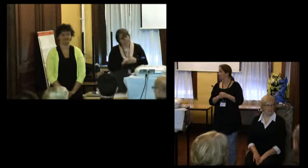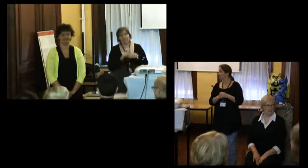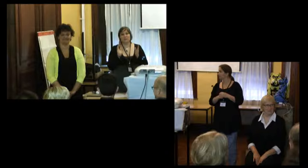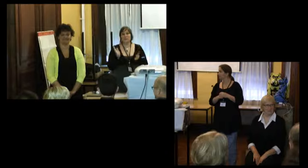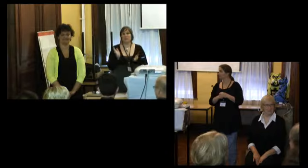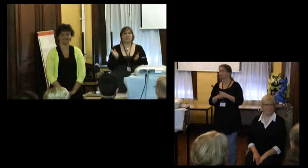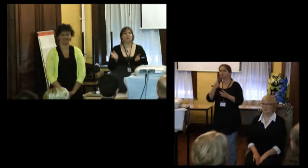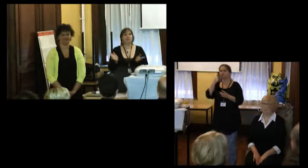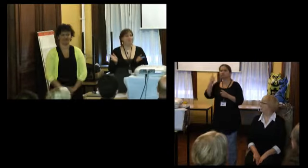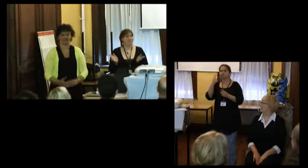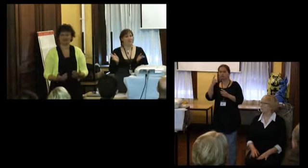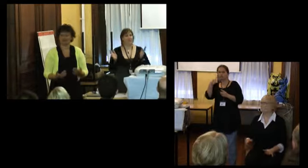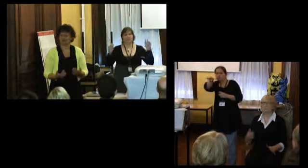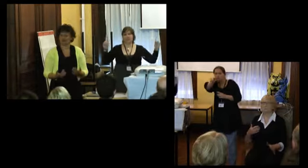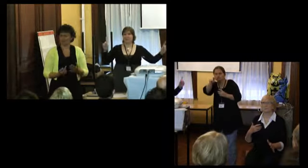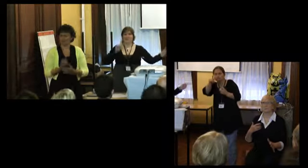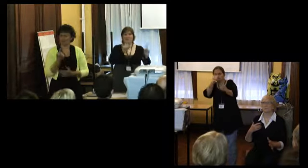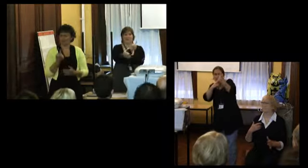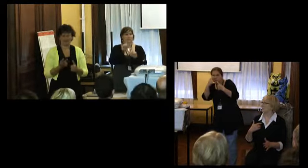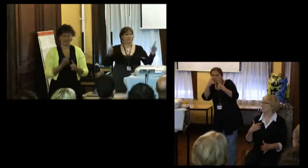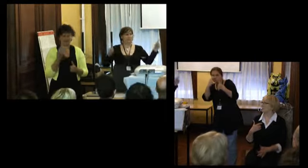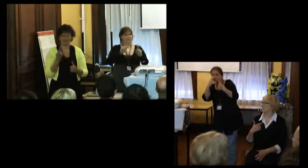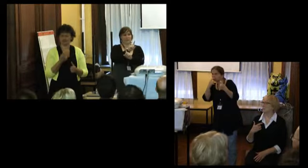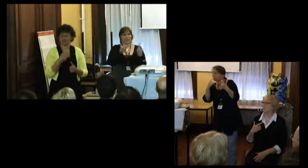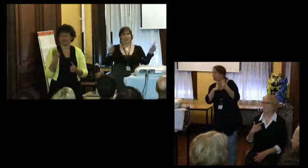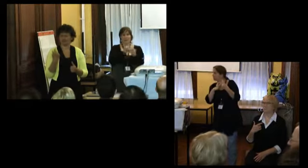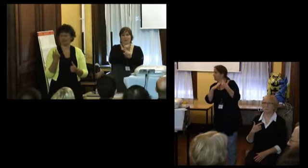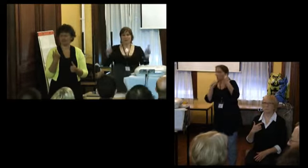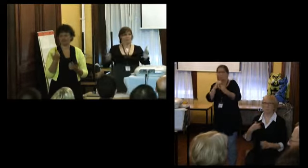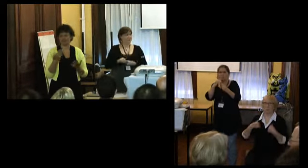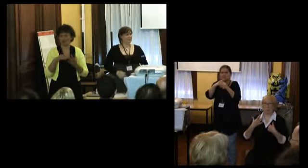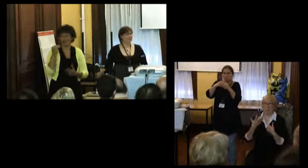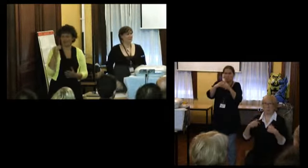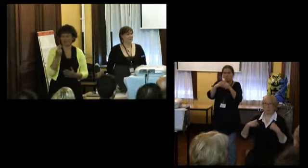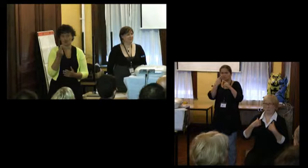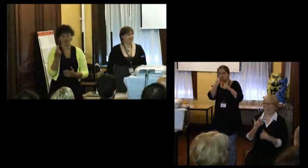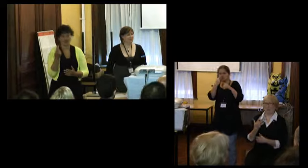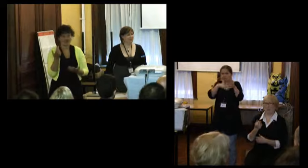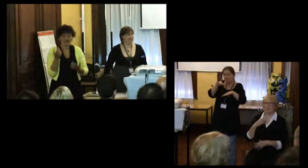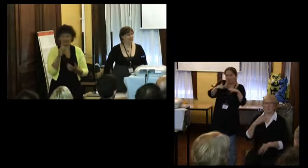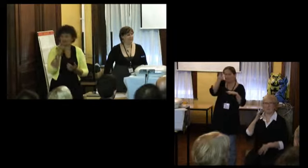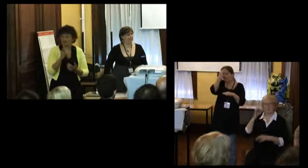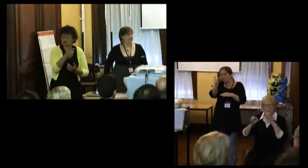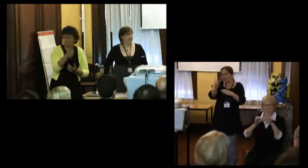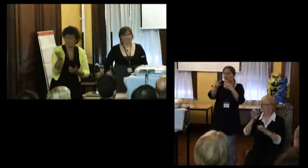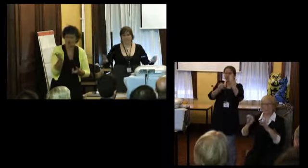I think, do you have questions or things that don't work with